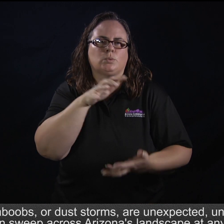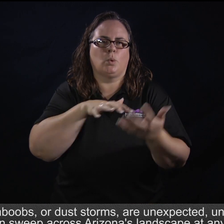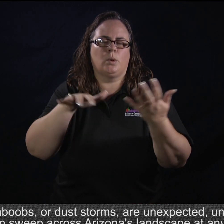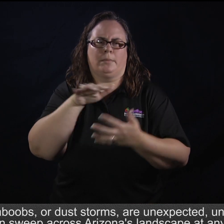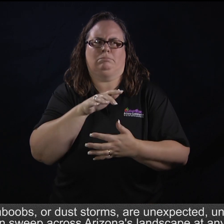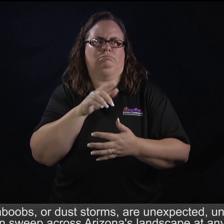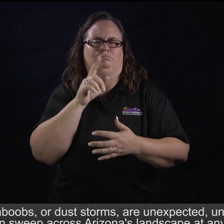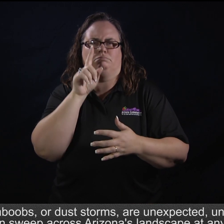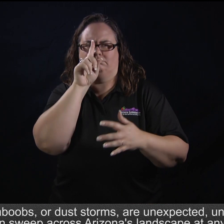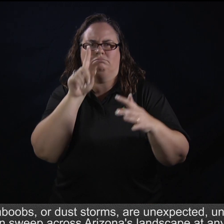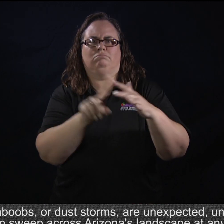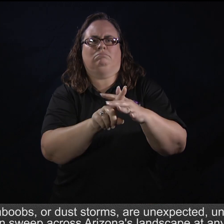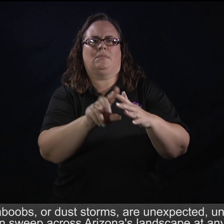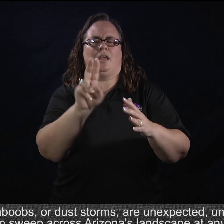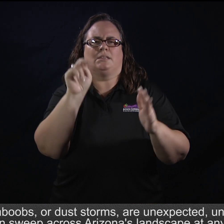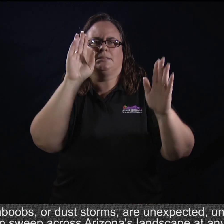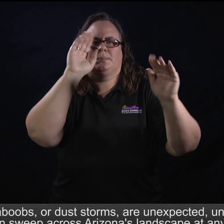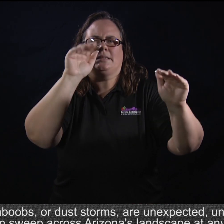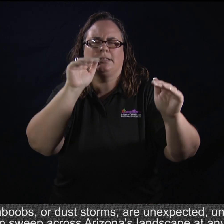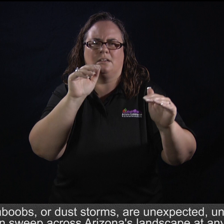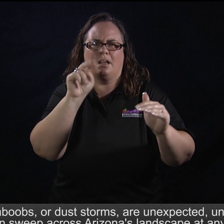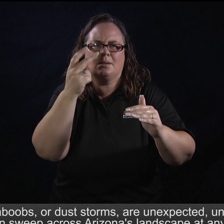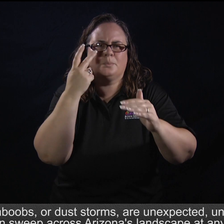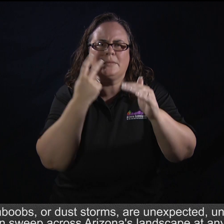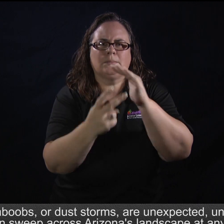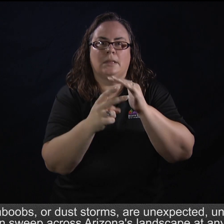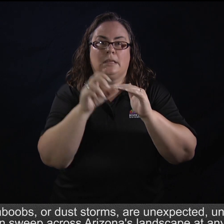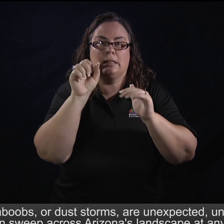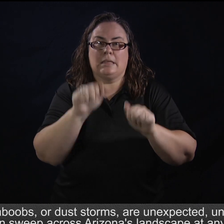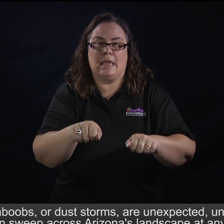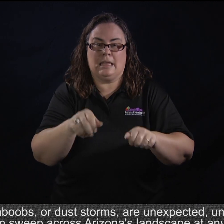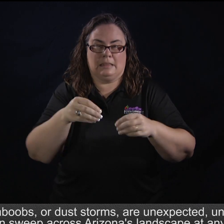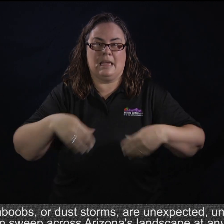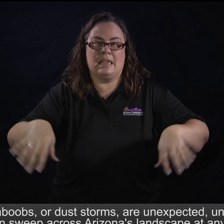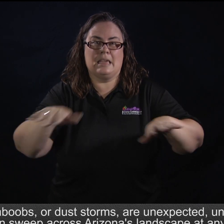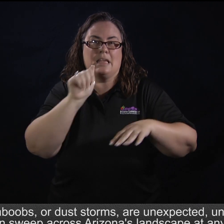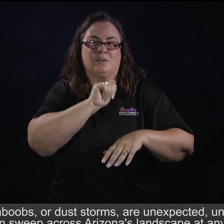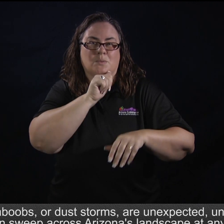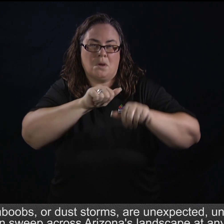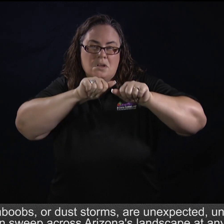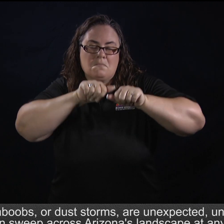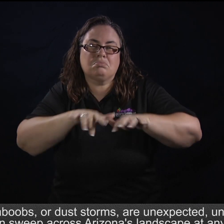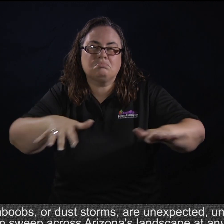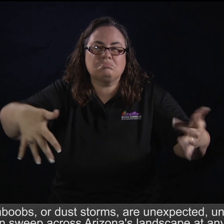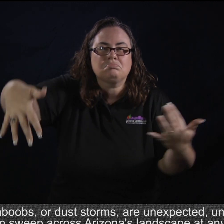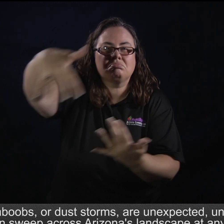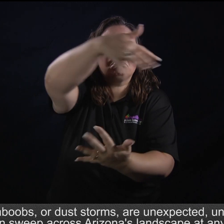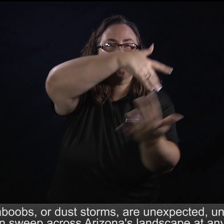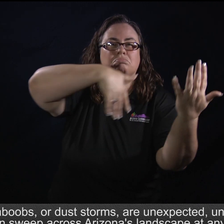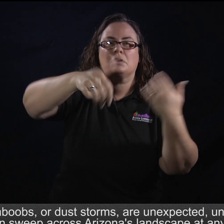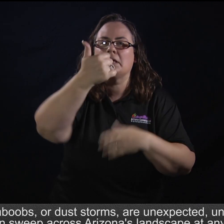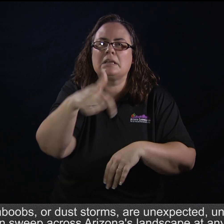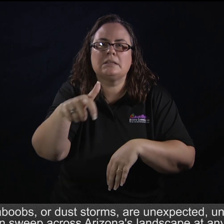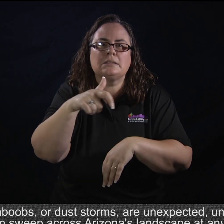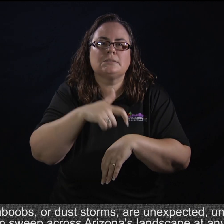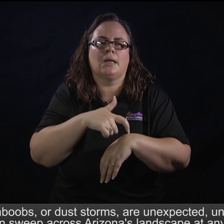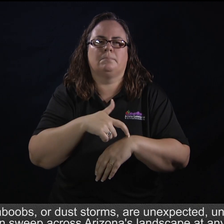Haboobs, or dust storms, are unexpected, unpredictable, and can sweep across Arizona's landscape at any time,